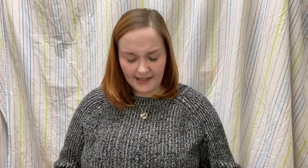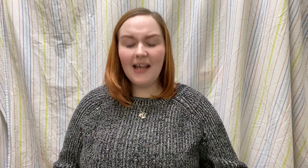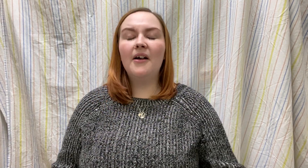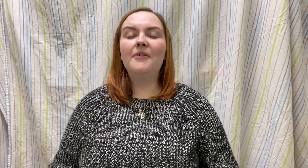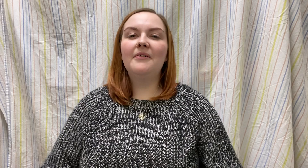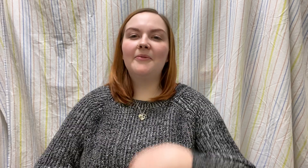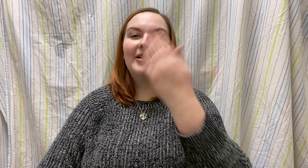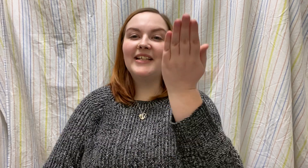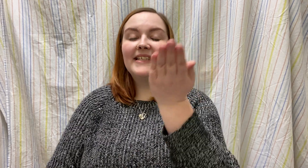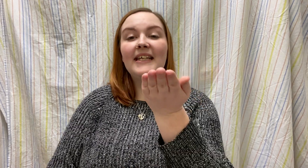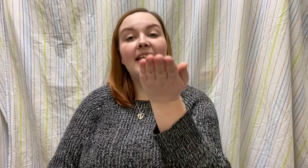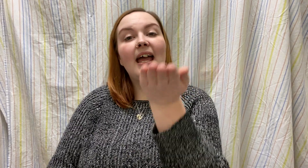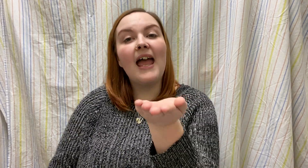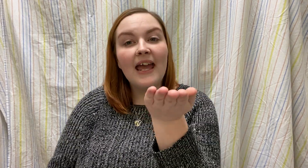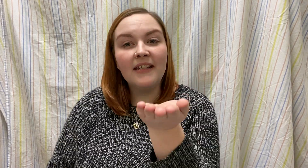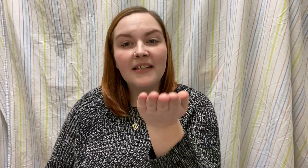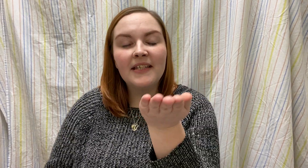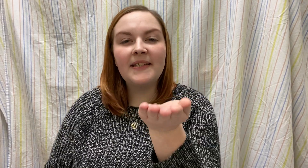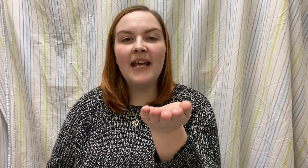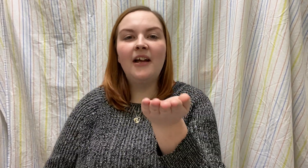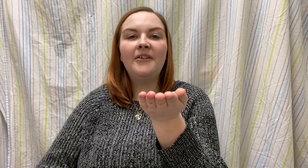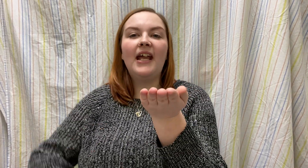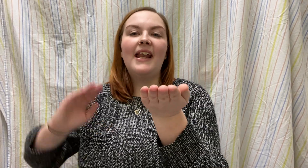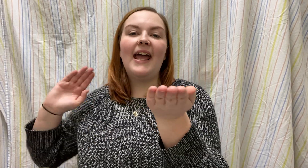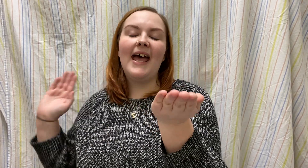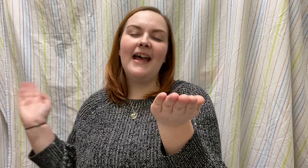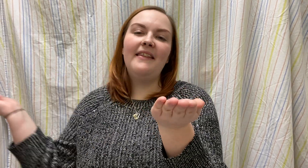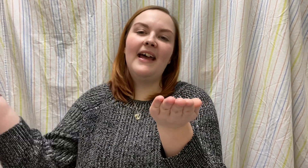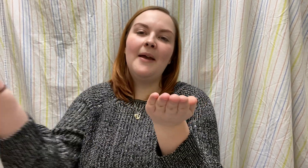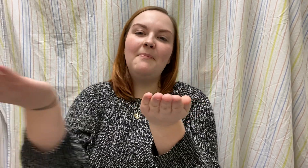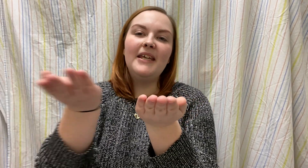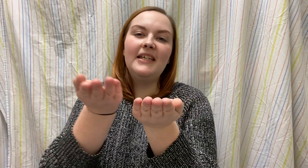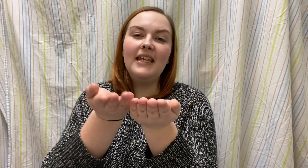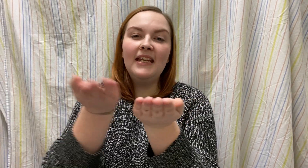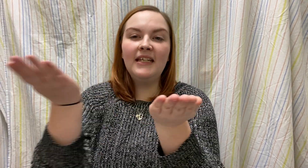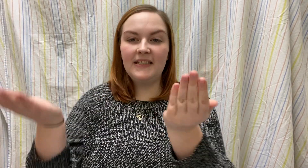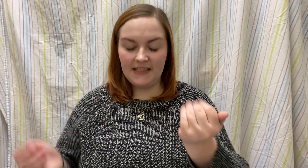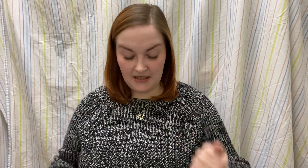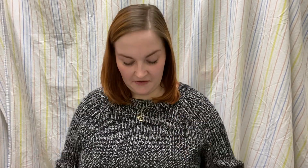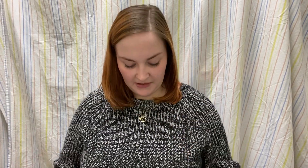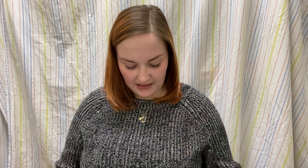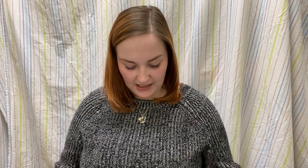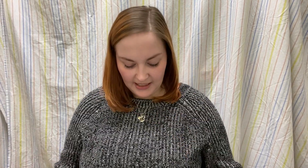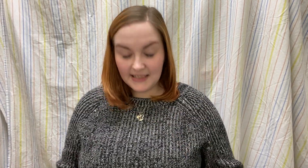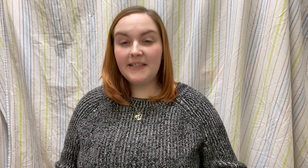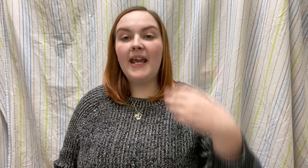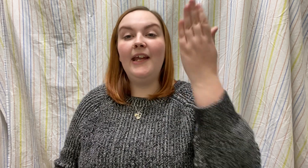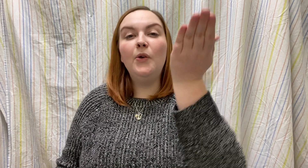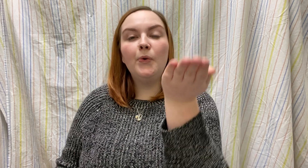Now we're going to say the end sound and add that beginning sound. Say